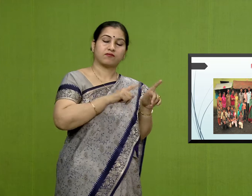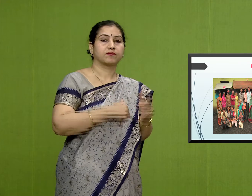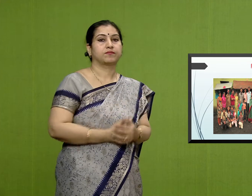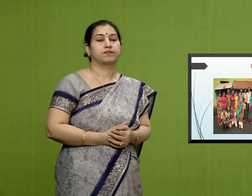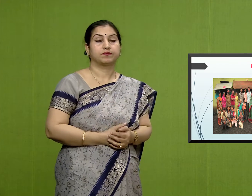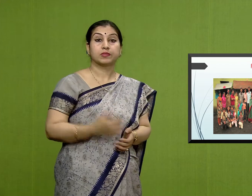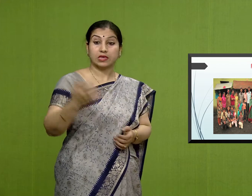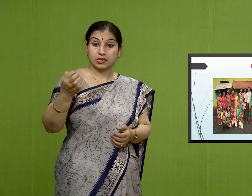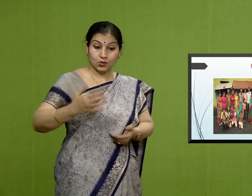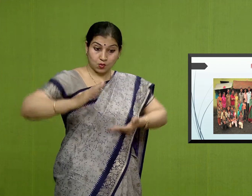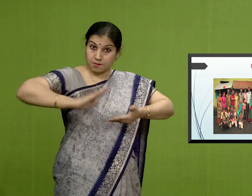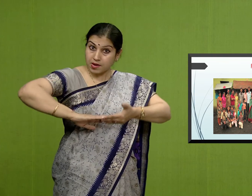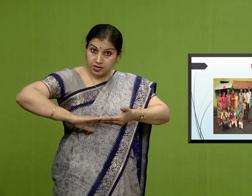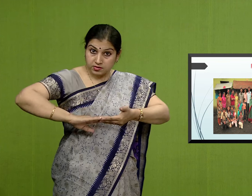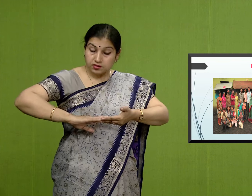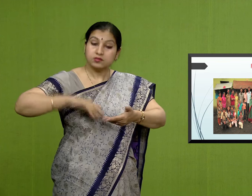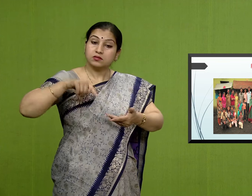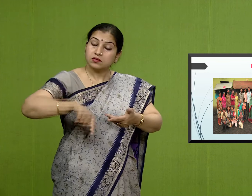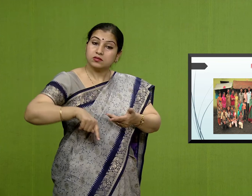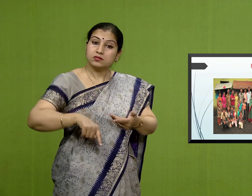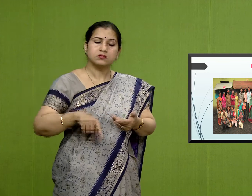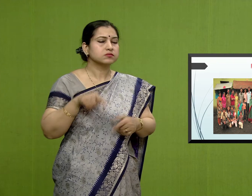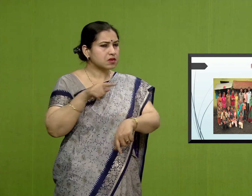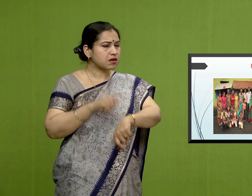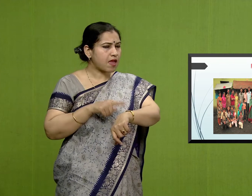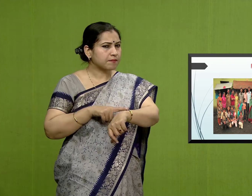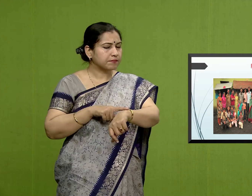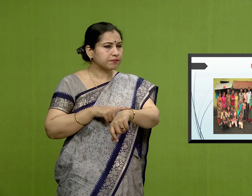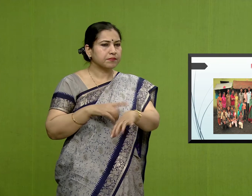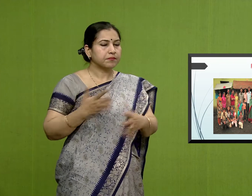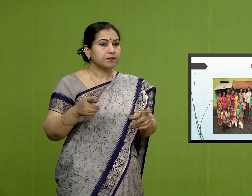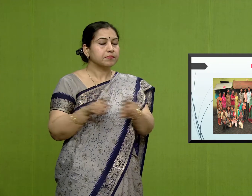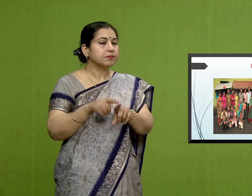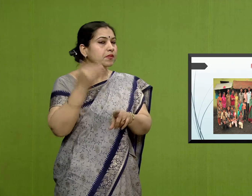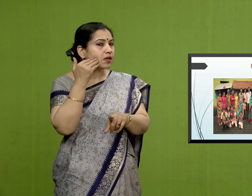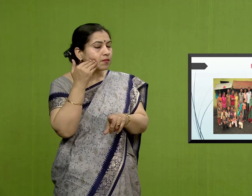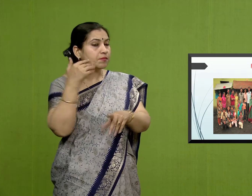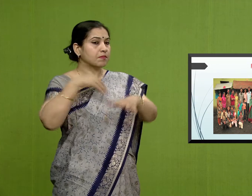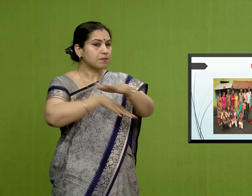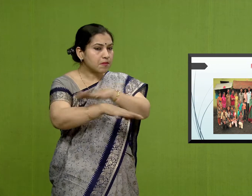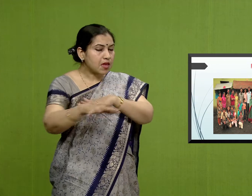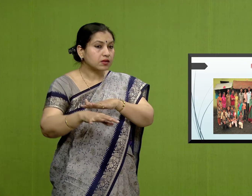New married couple should take the advice of their elder family